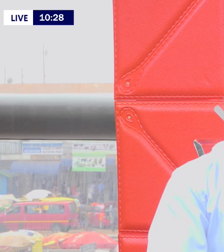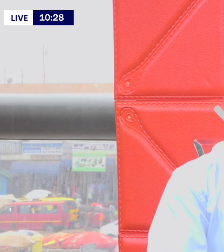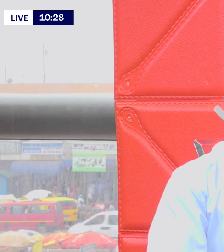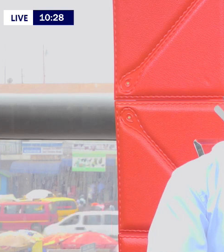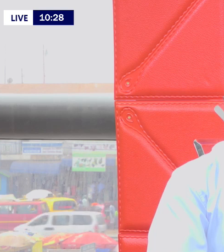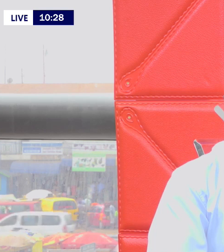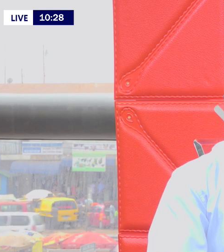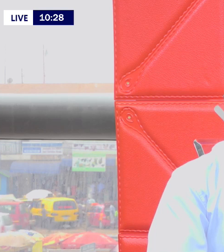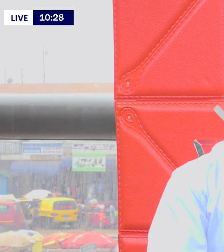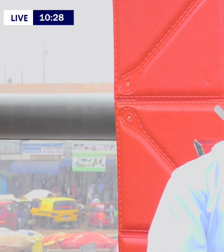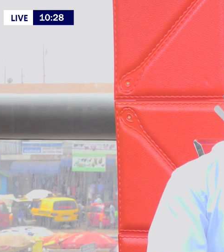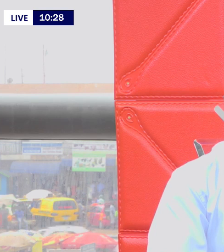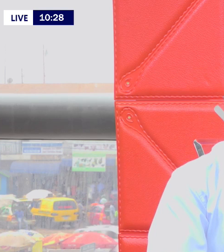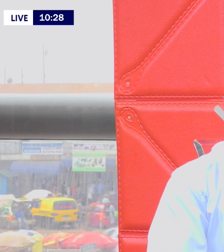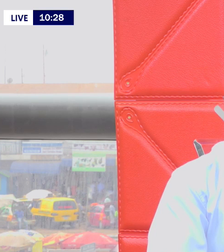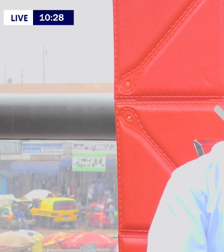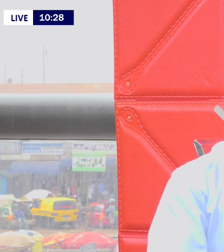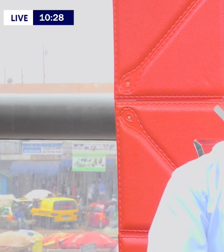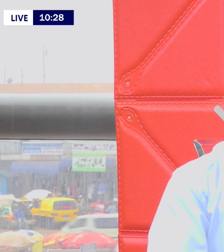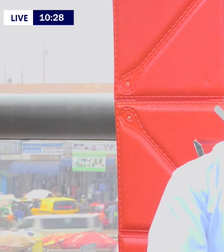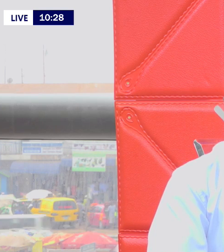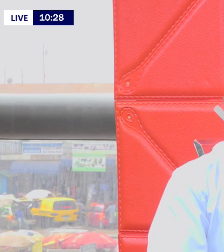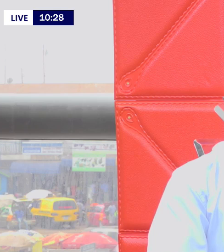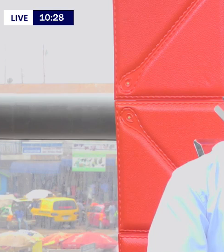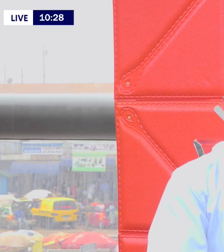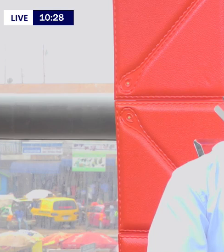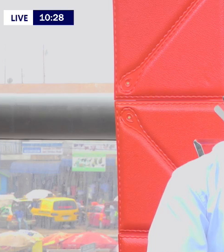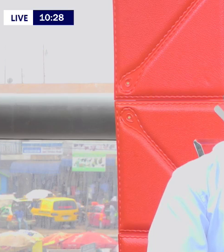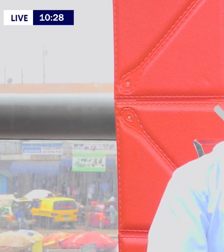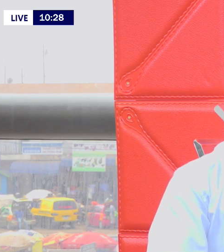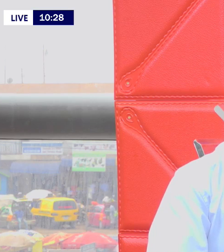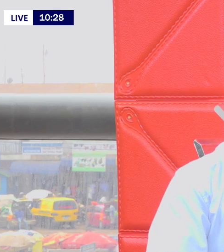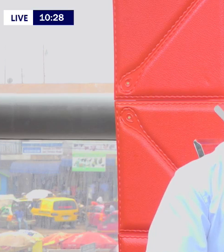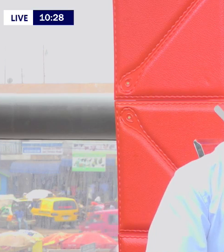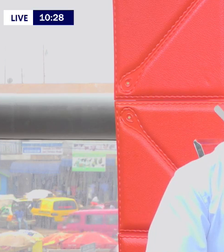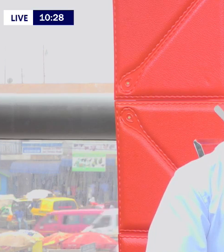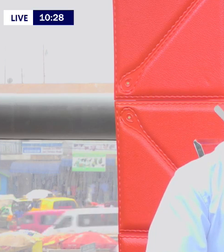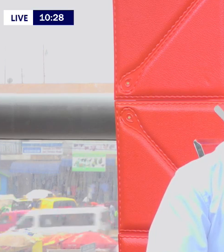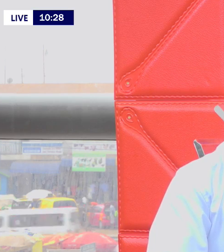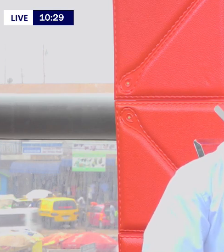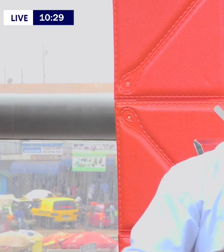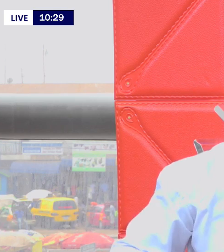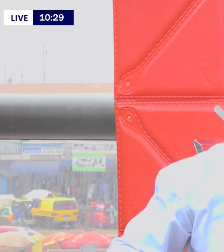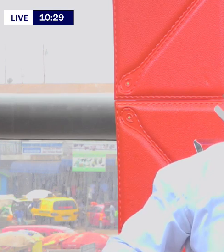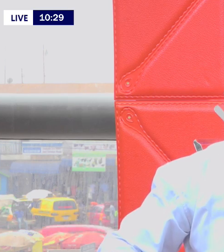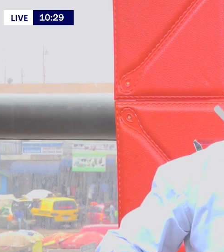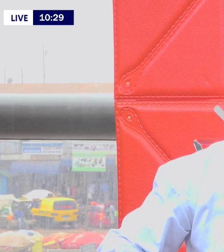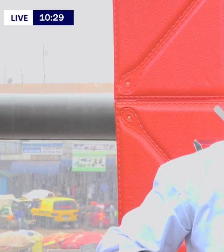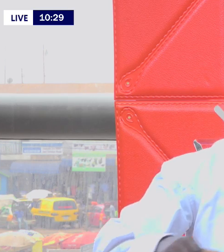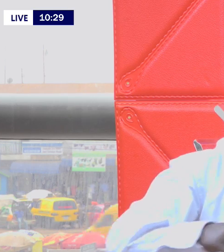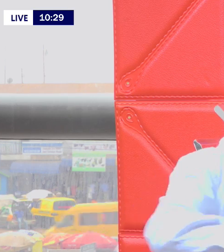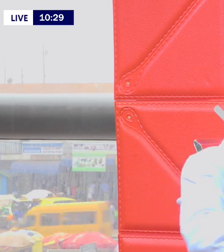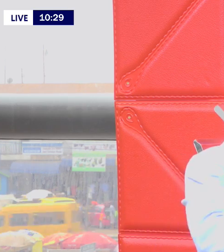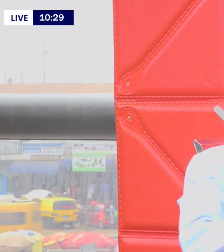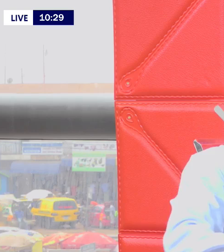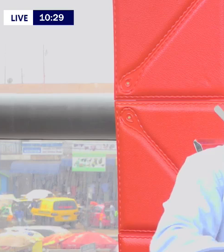life must come back to normal. God save Ghana. Regards to Alexander Afenyo Markins, you added. Meko